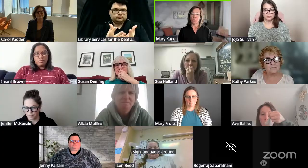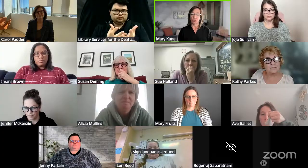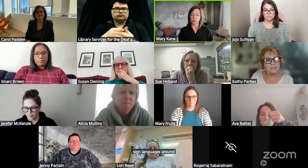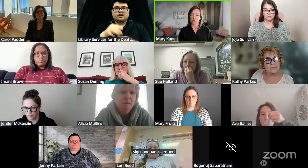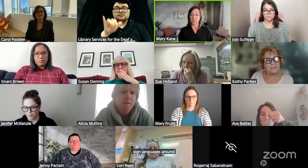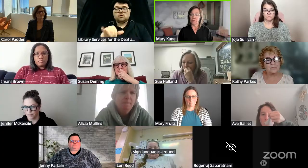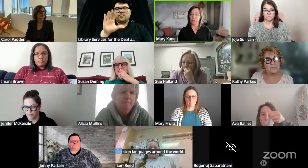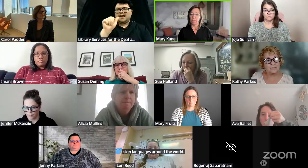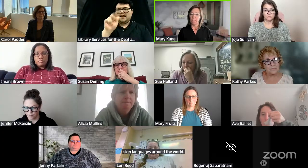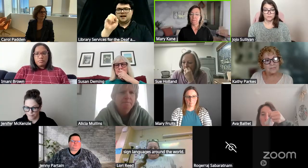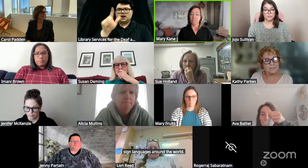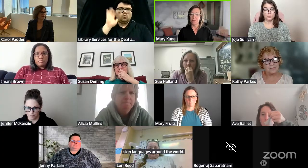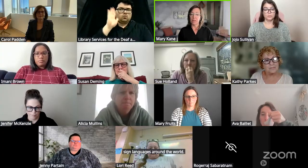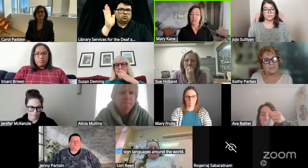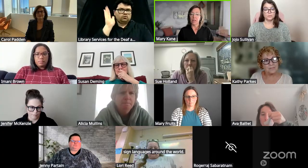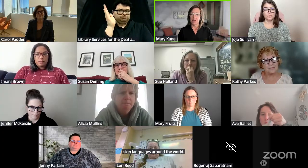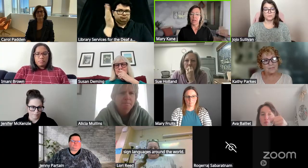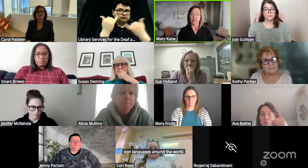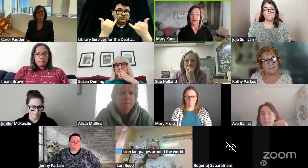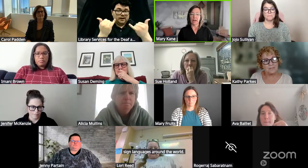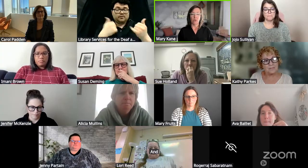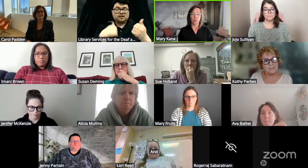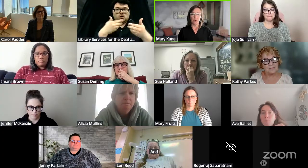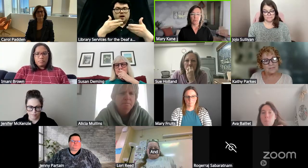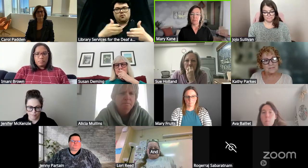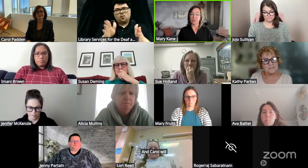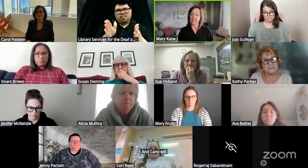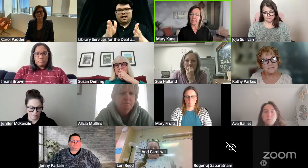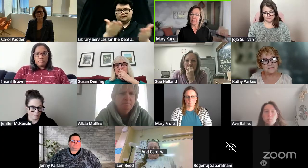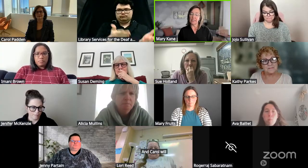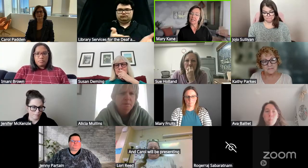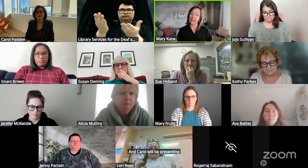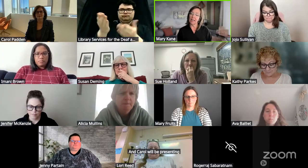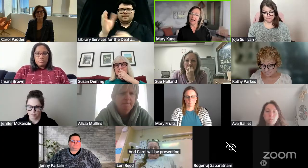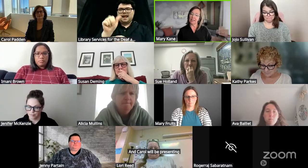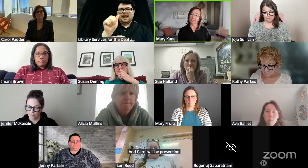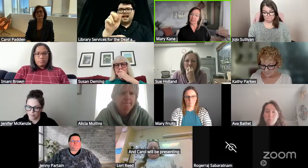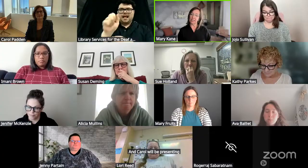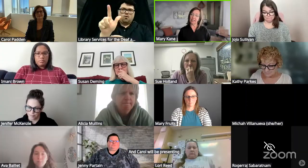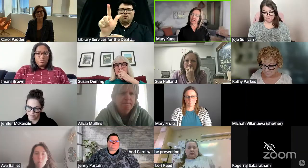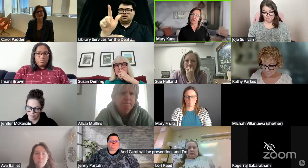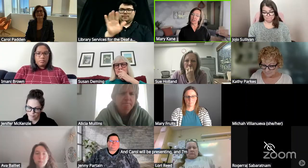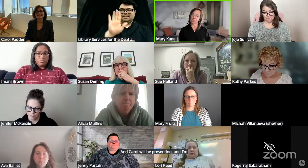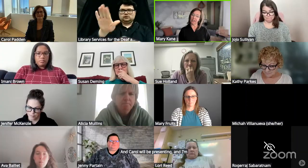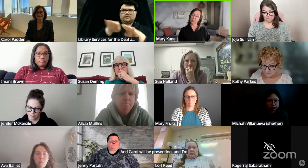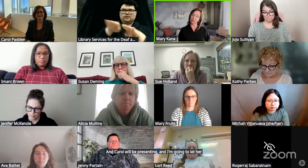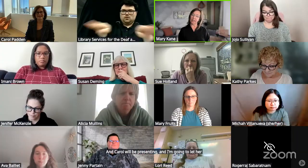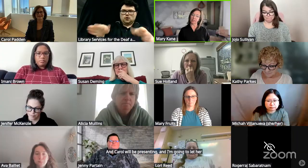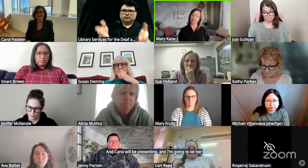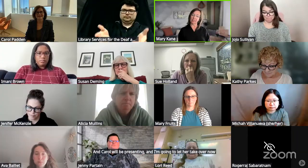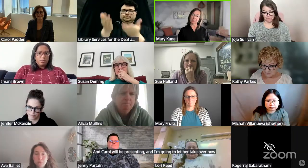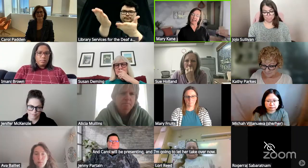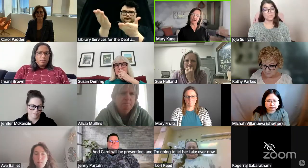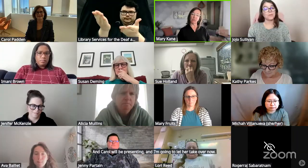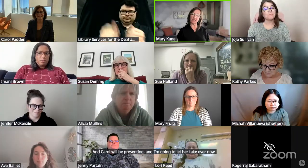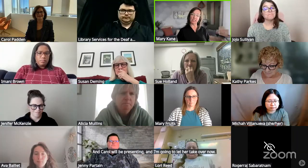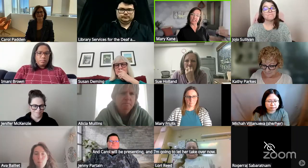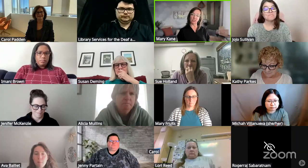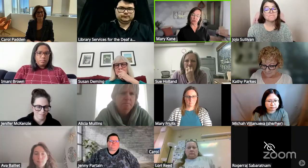world. And Carol will be presenting, and I'm going to let her take over now. Carol, the stage is